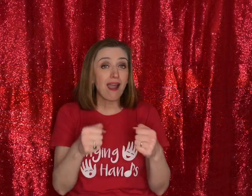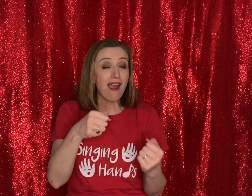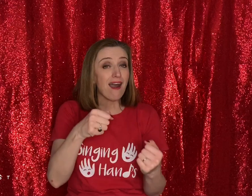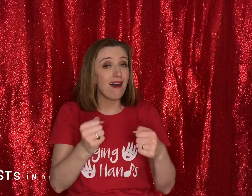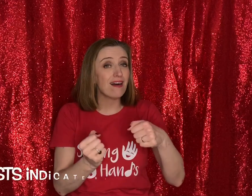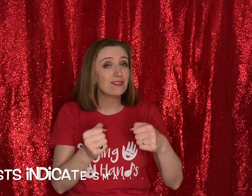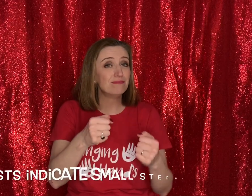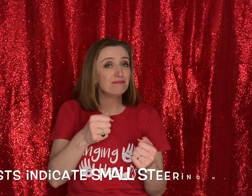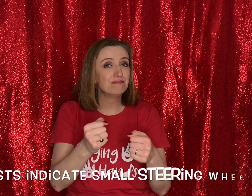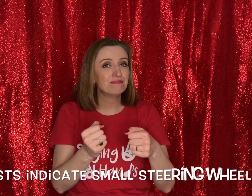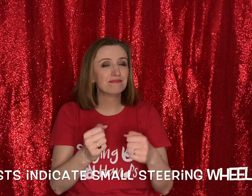Car.